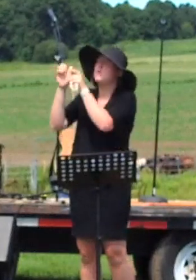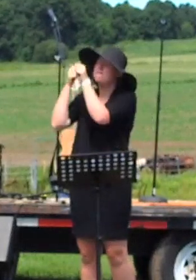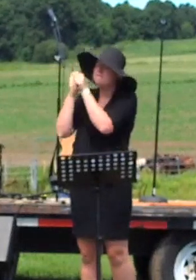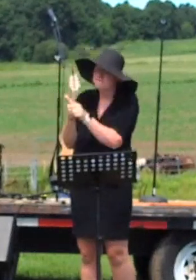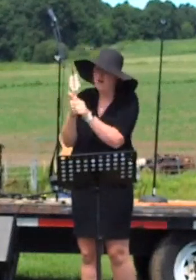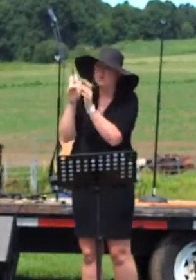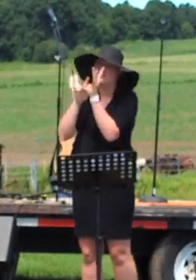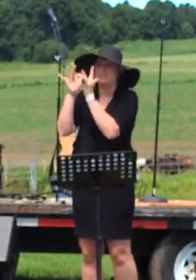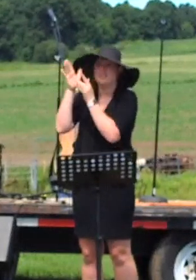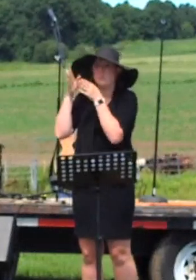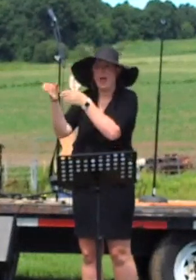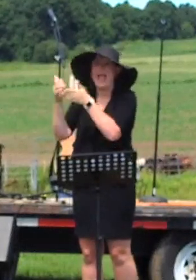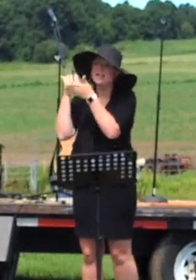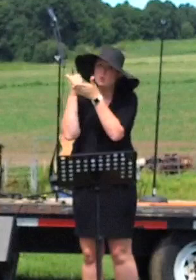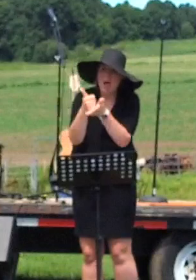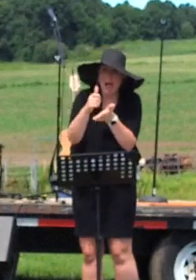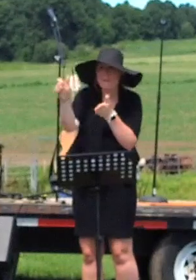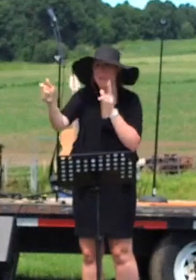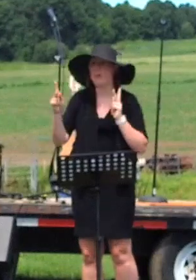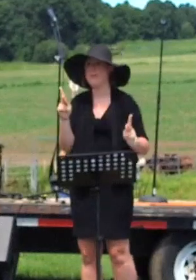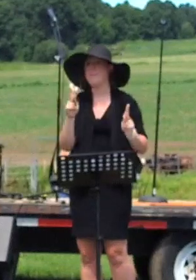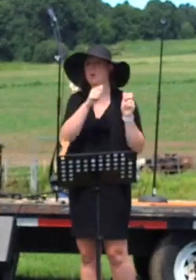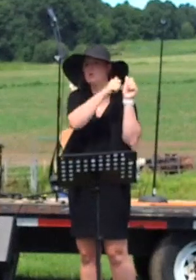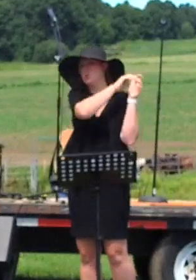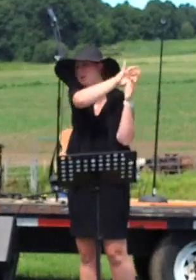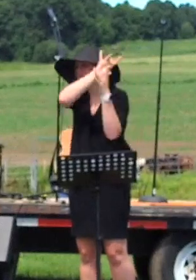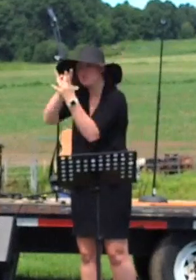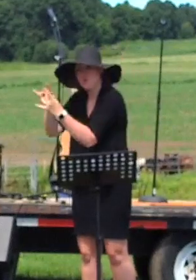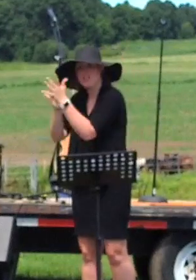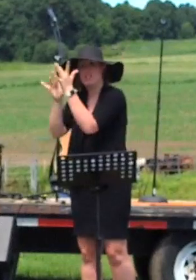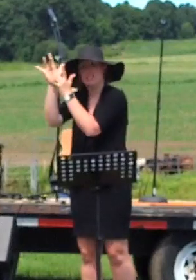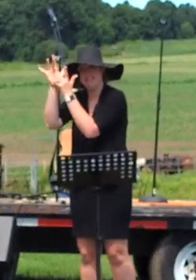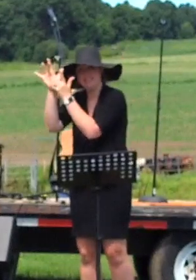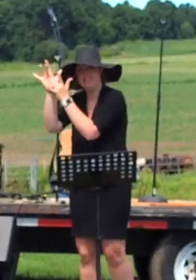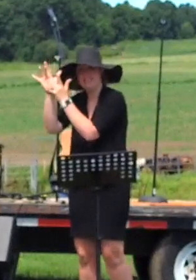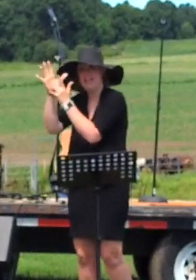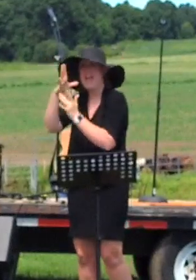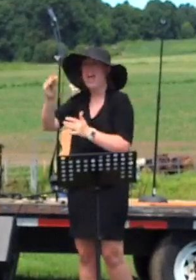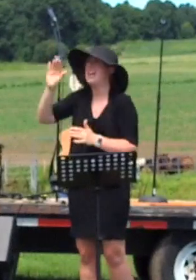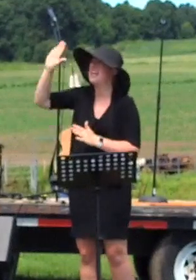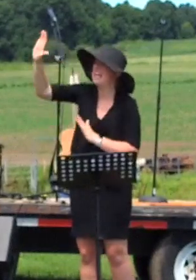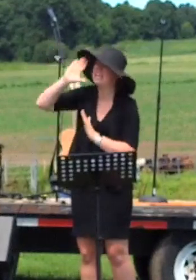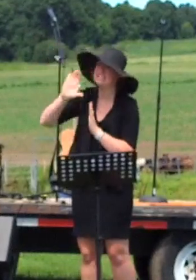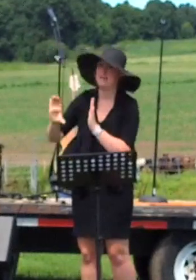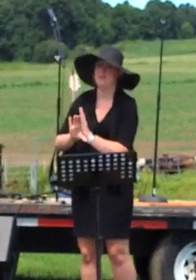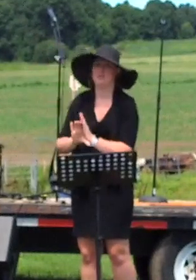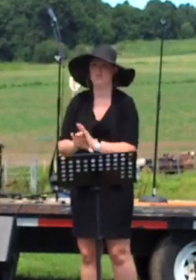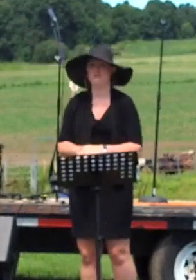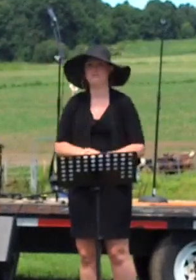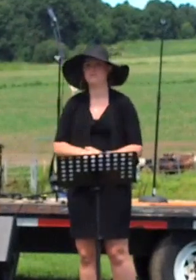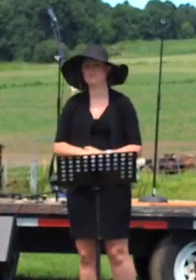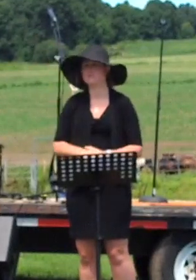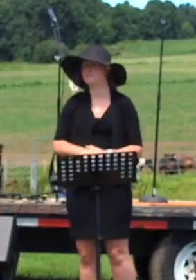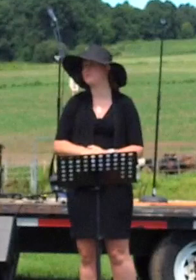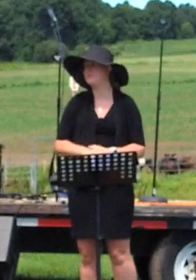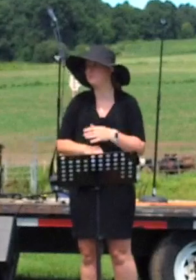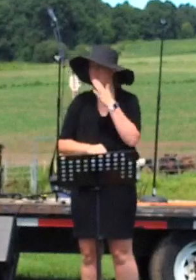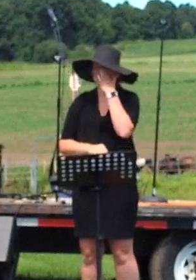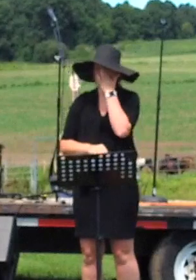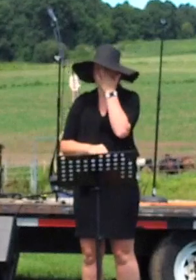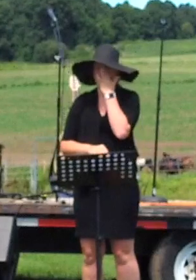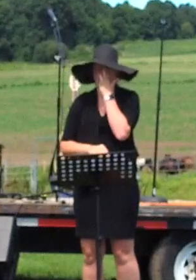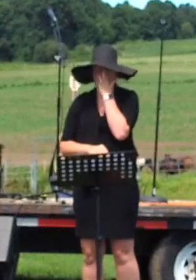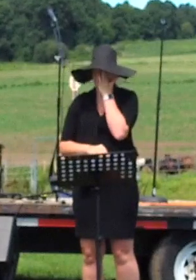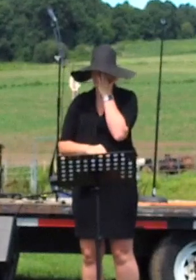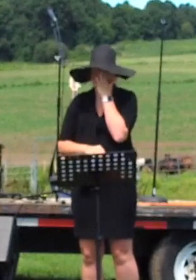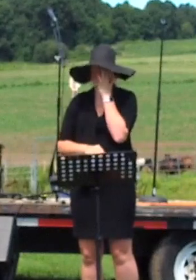help others to become his disciples and to be conformed to his image, not your image of who they should be.